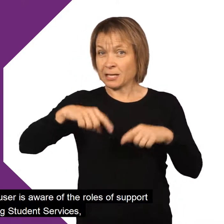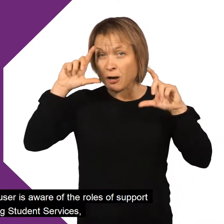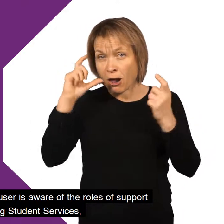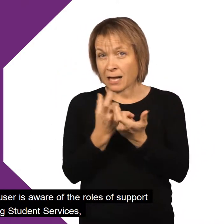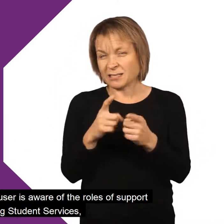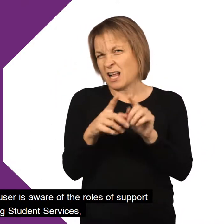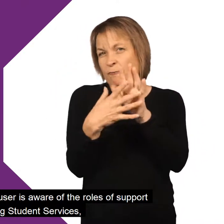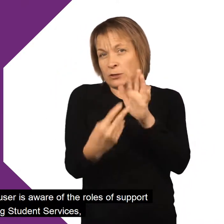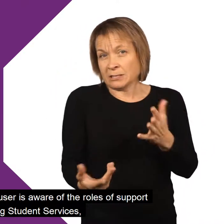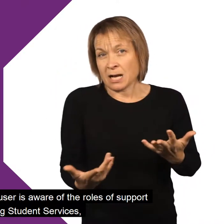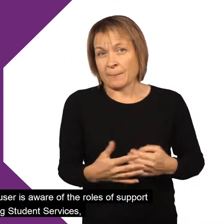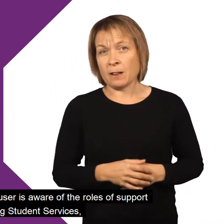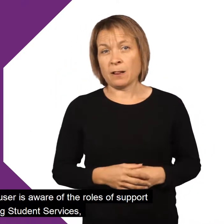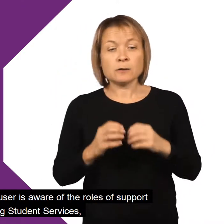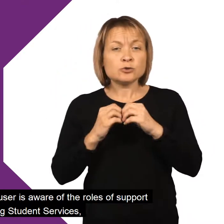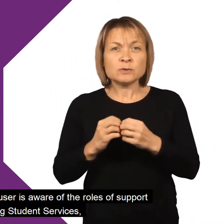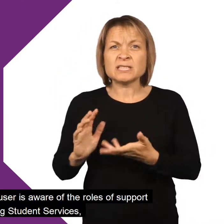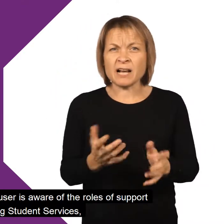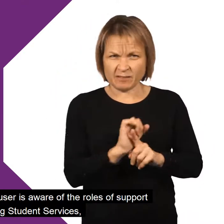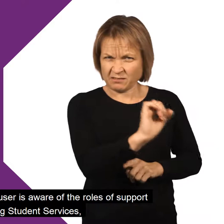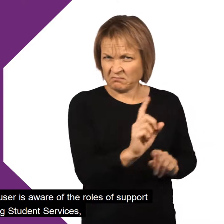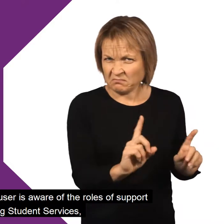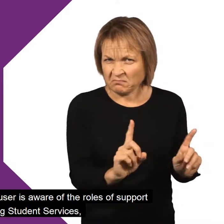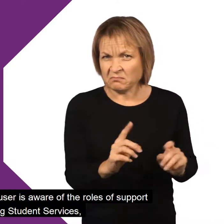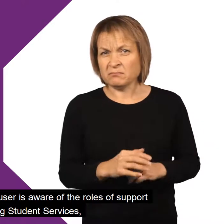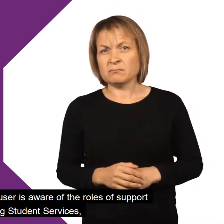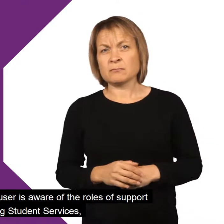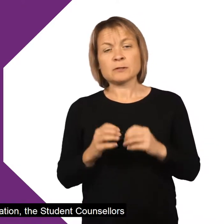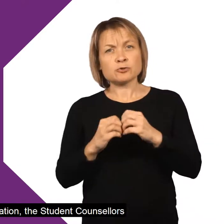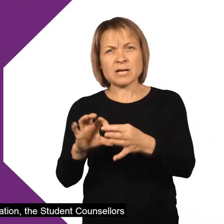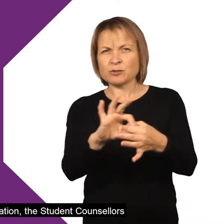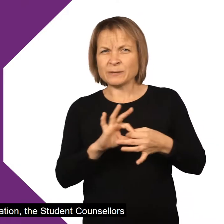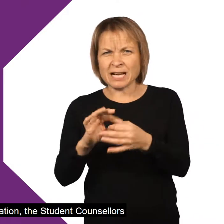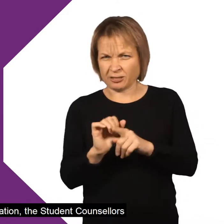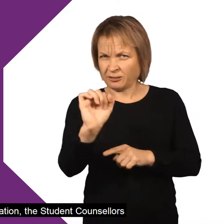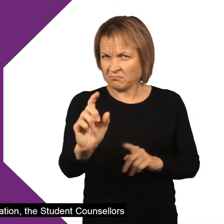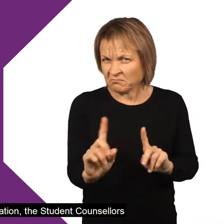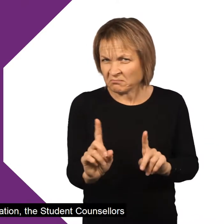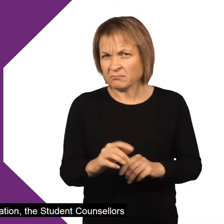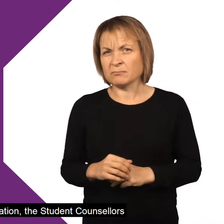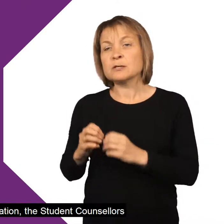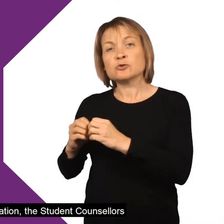student services, the student association, the student counsellors